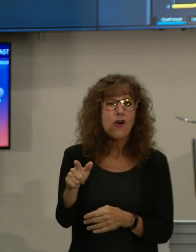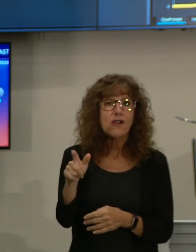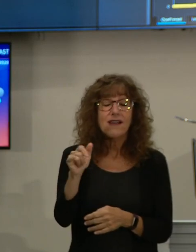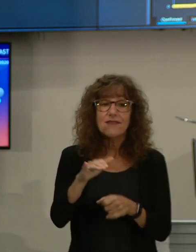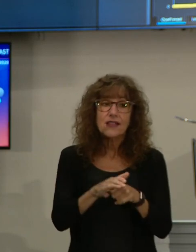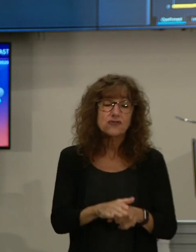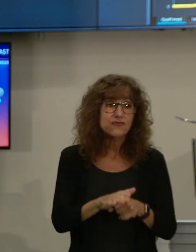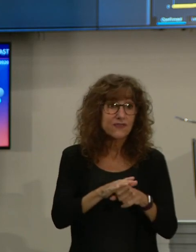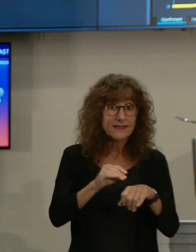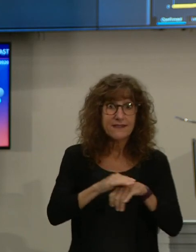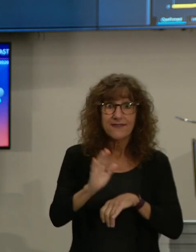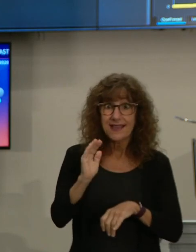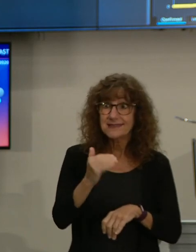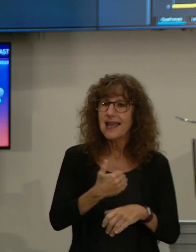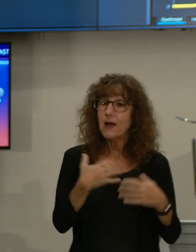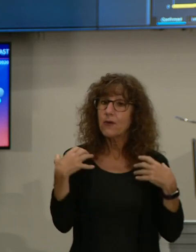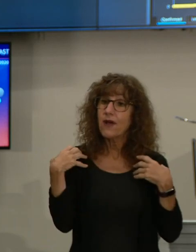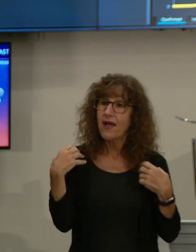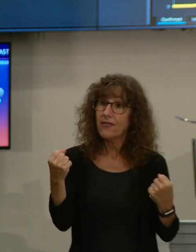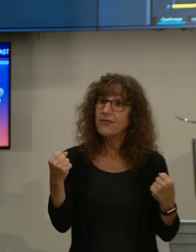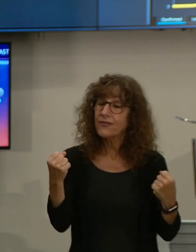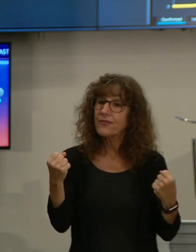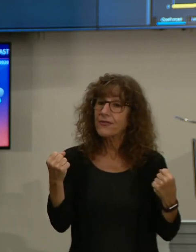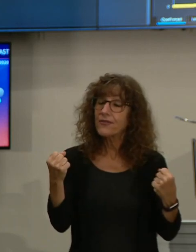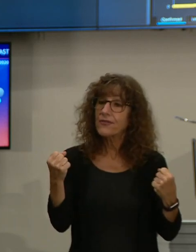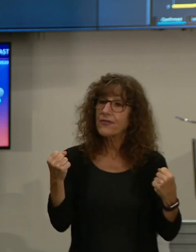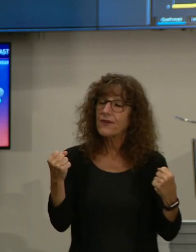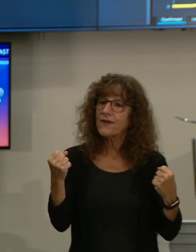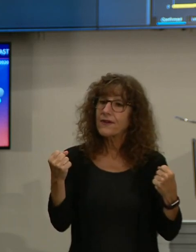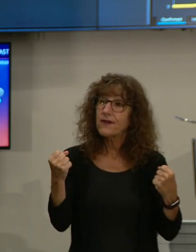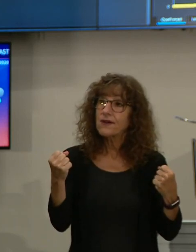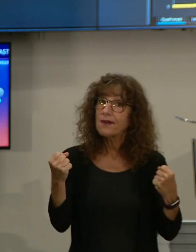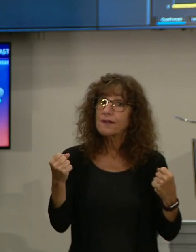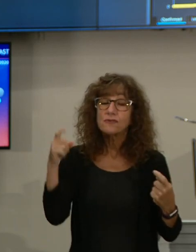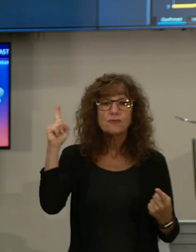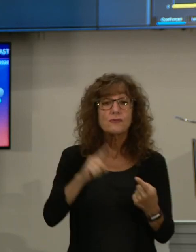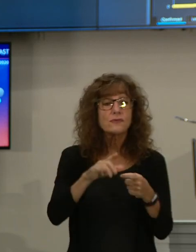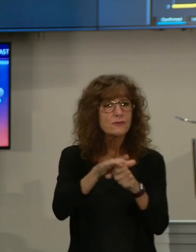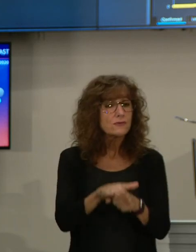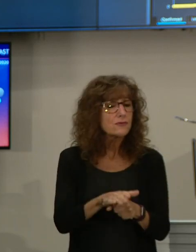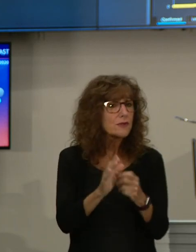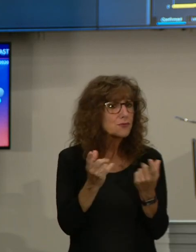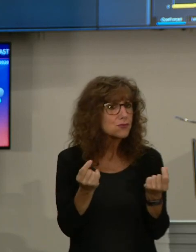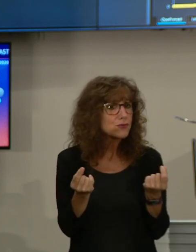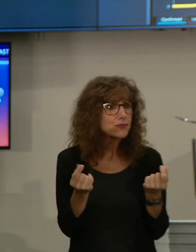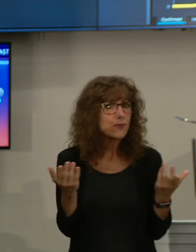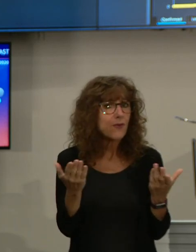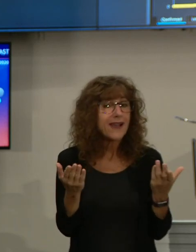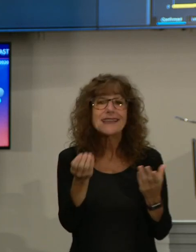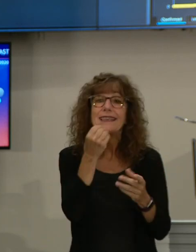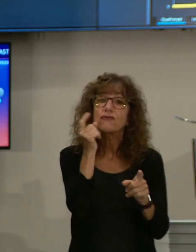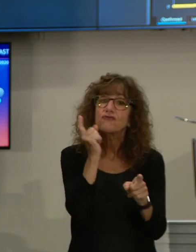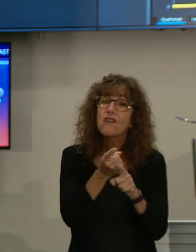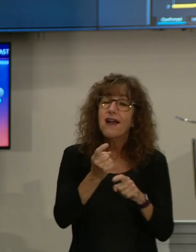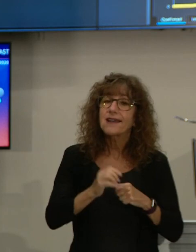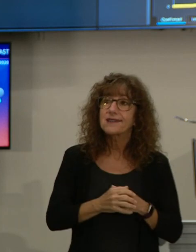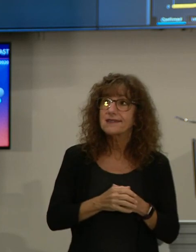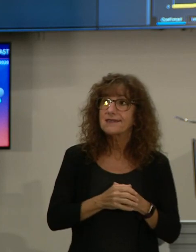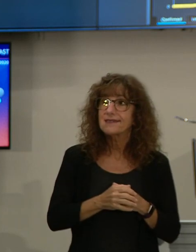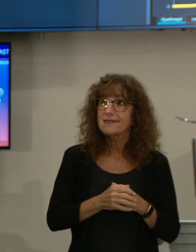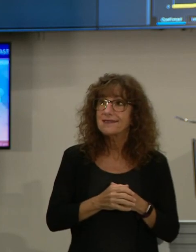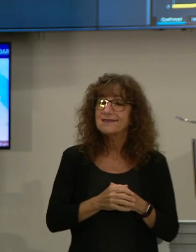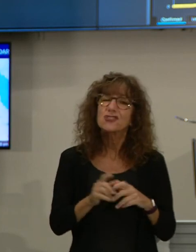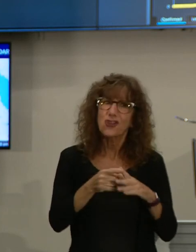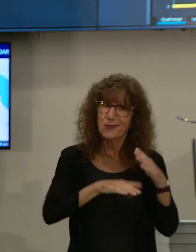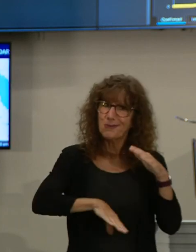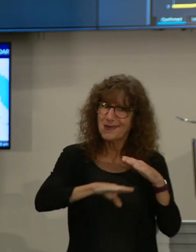around to affect our overall health and well-being. To reduce the stress, make sure you eat right. I'm starting with the